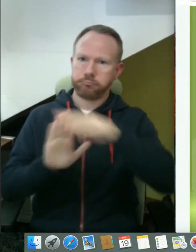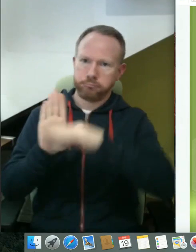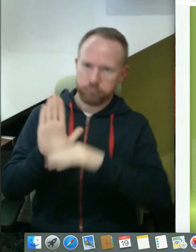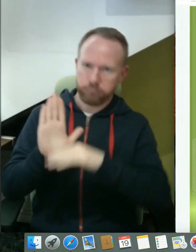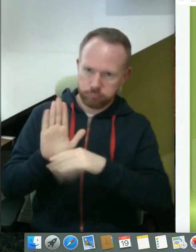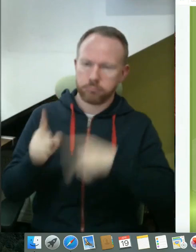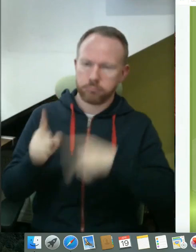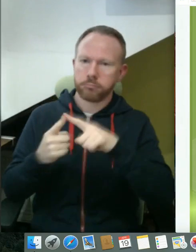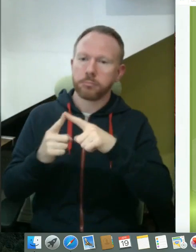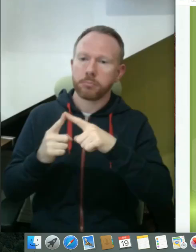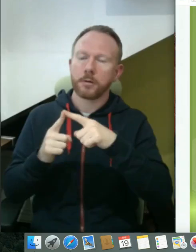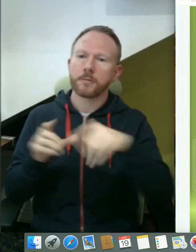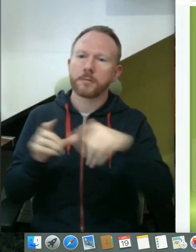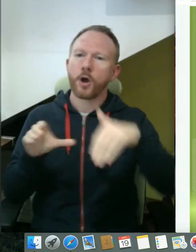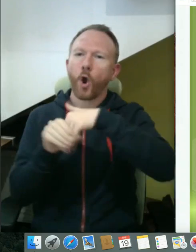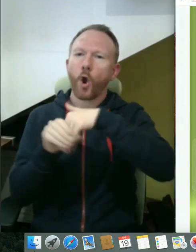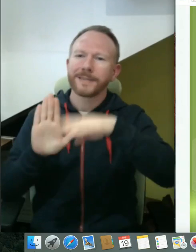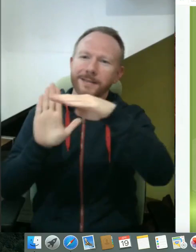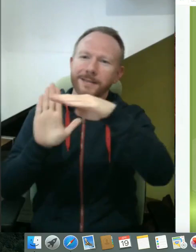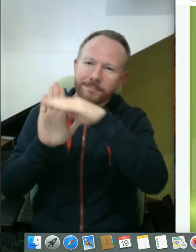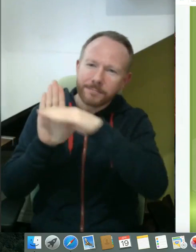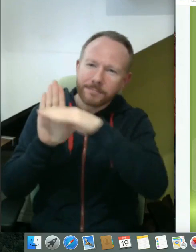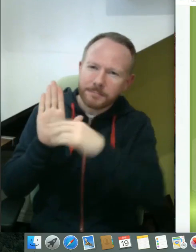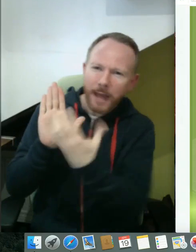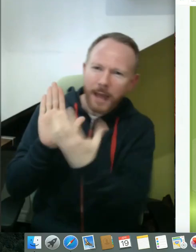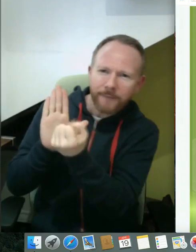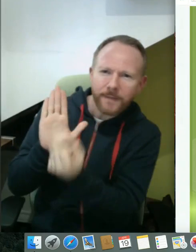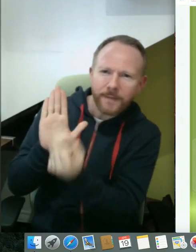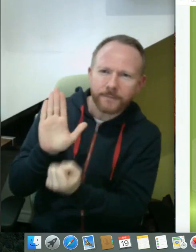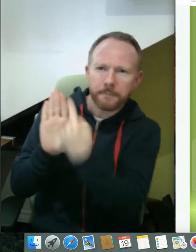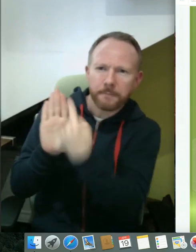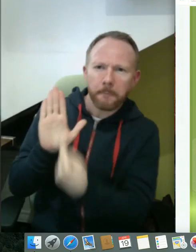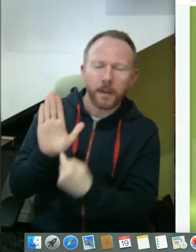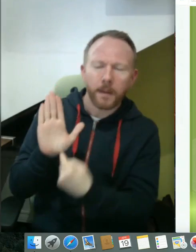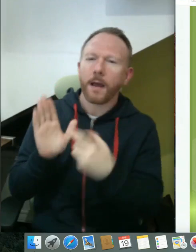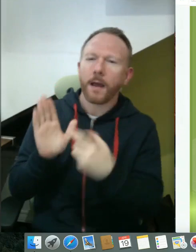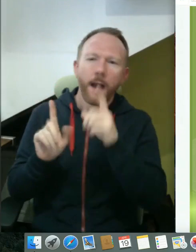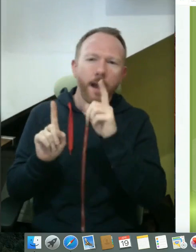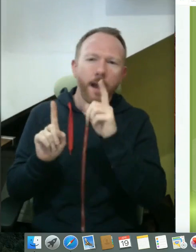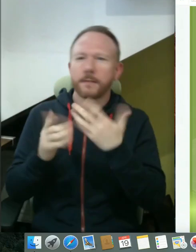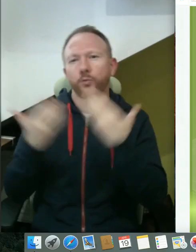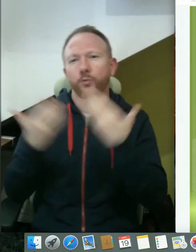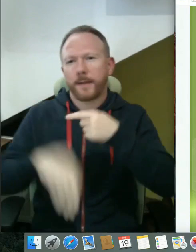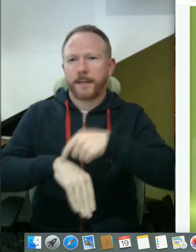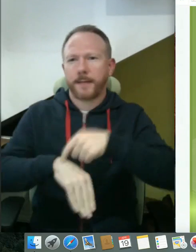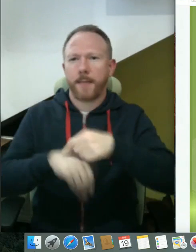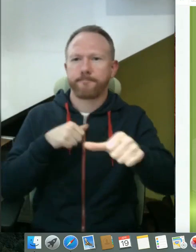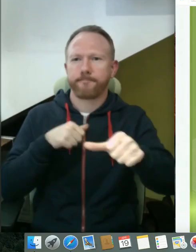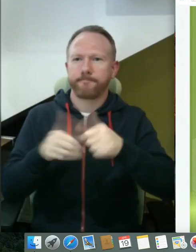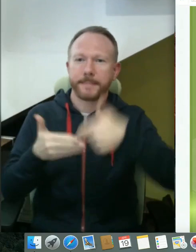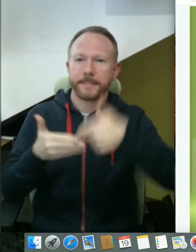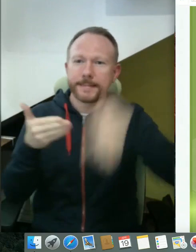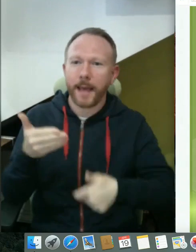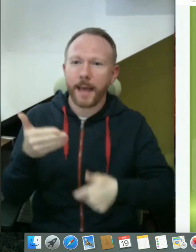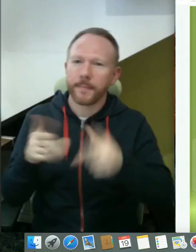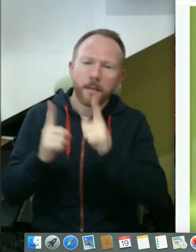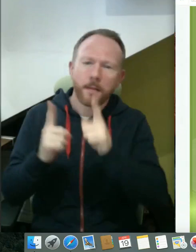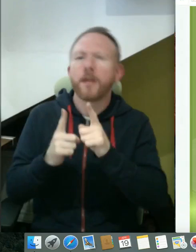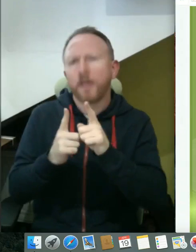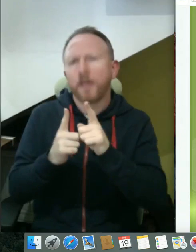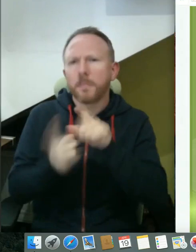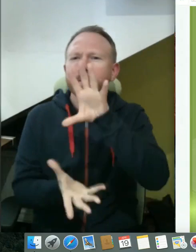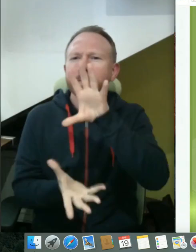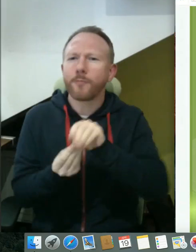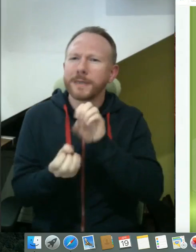the content, which obviously there's no time to go into it in great detail, but I'll cover the most general pertinent